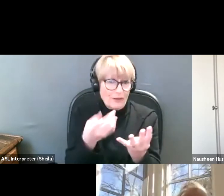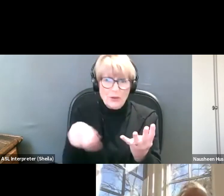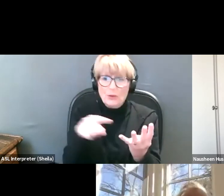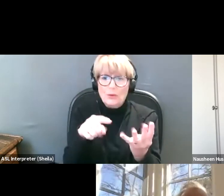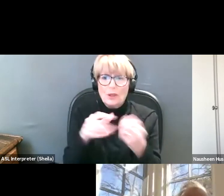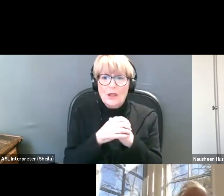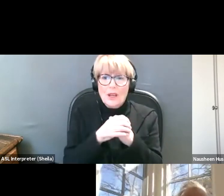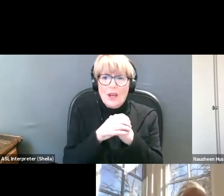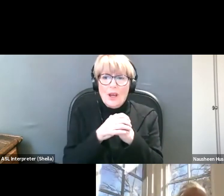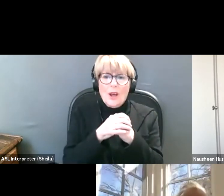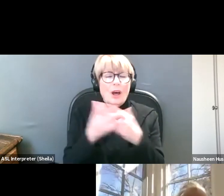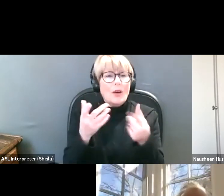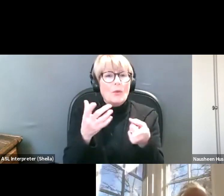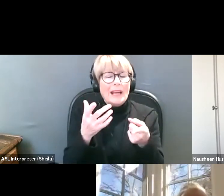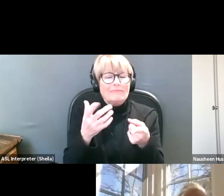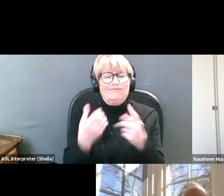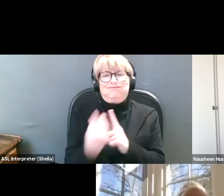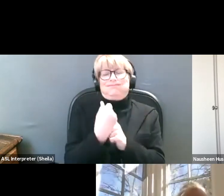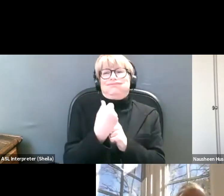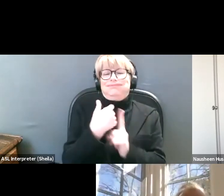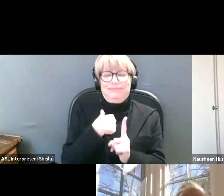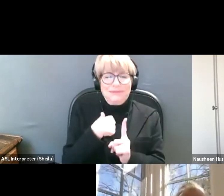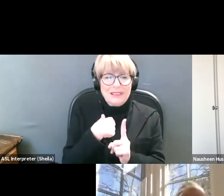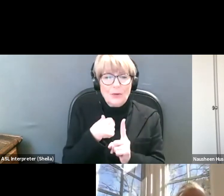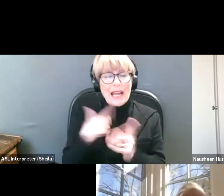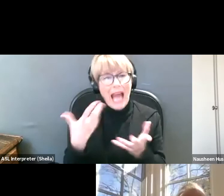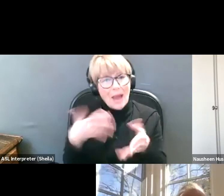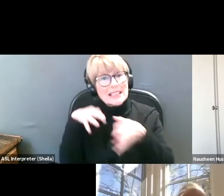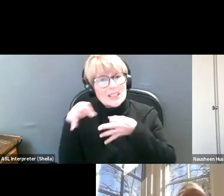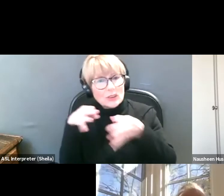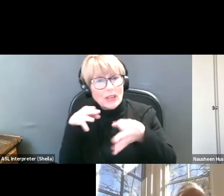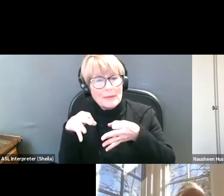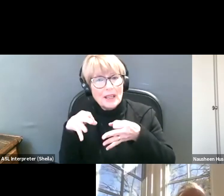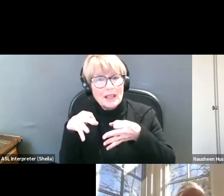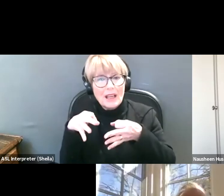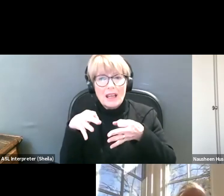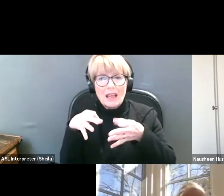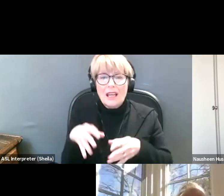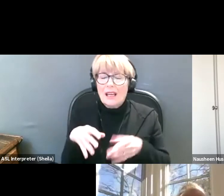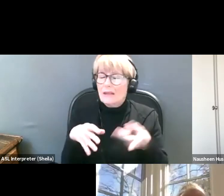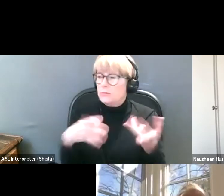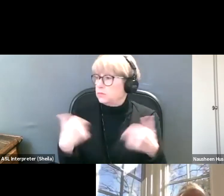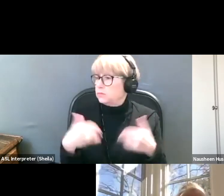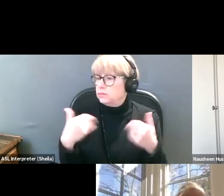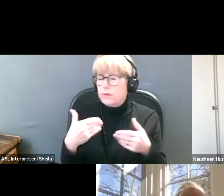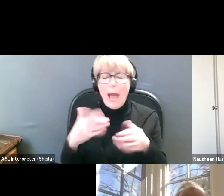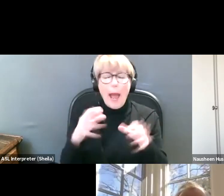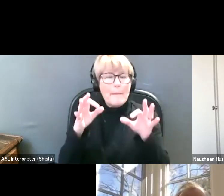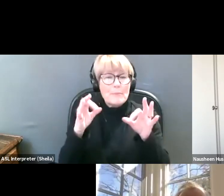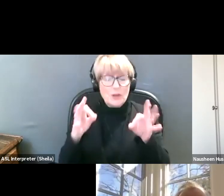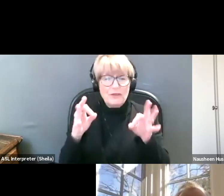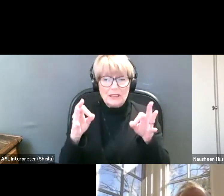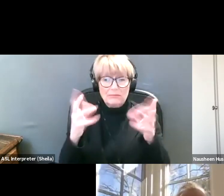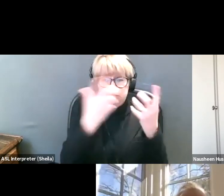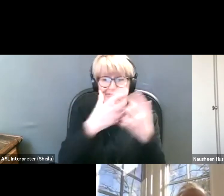what strikes me is just what I would describe as a perfect storm of inequity in all four areas